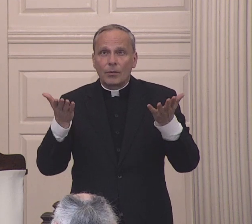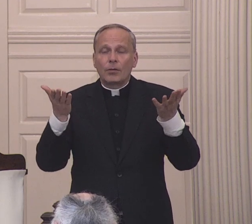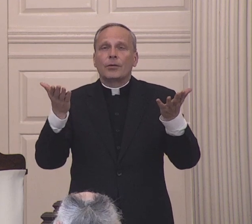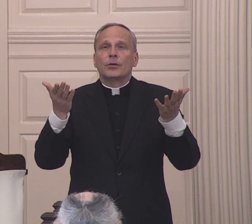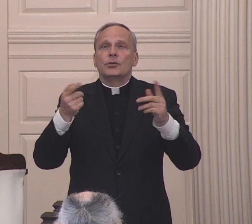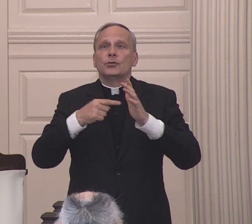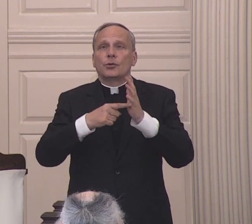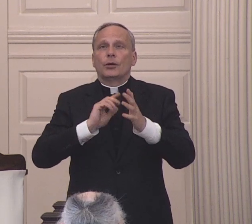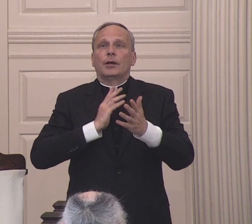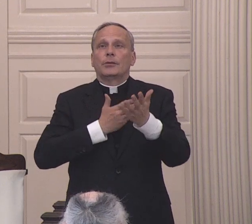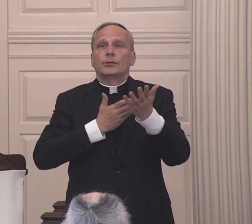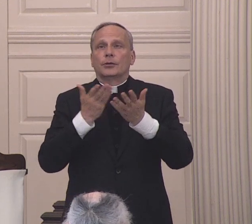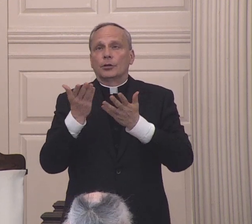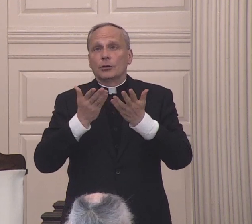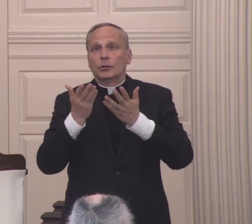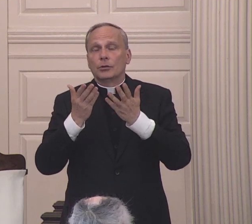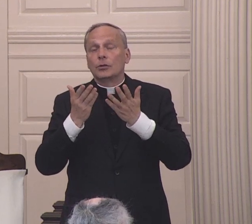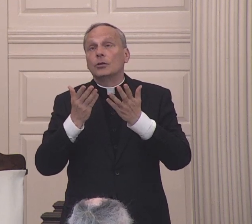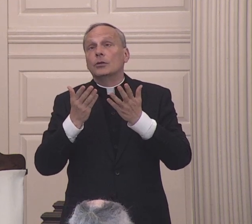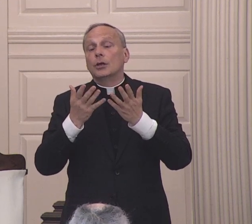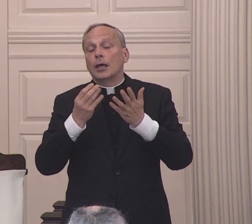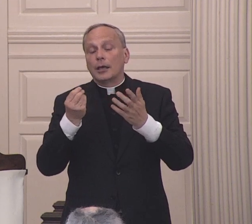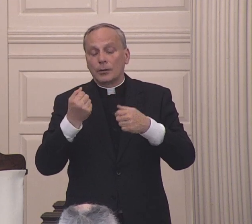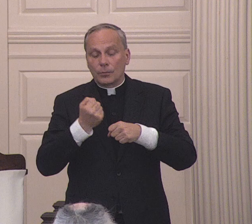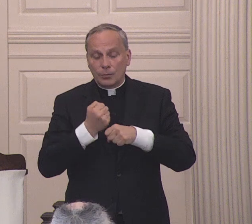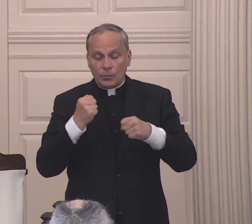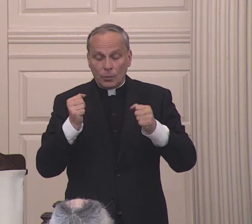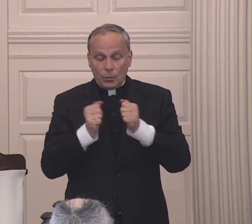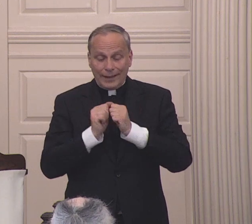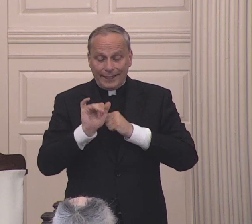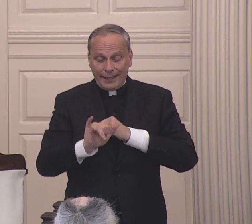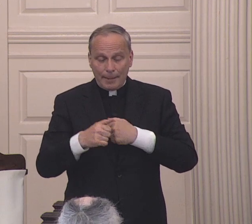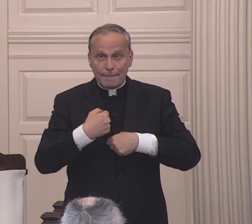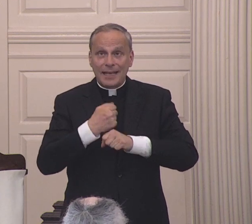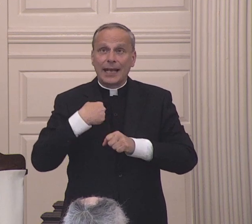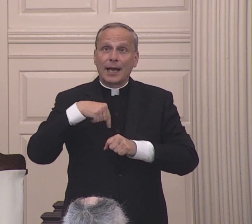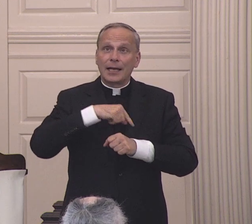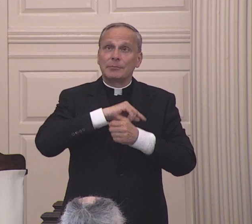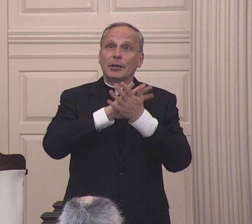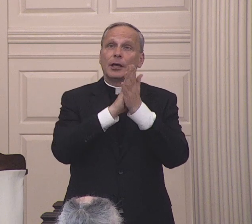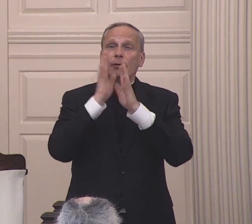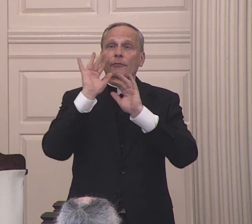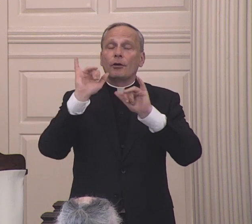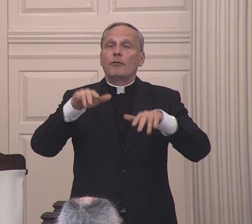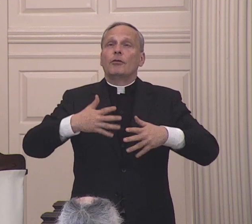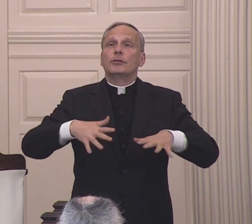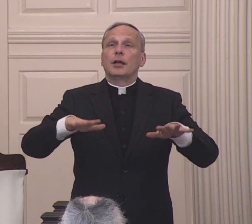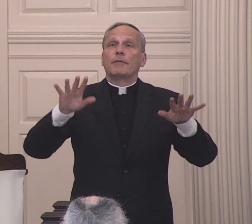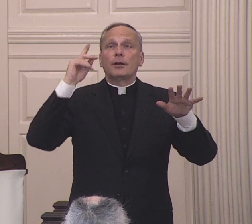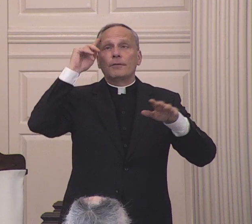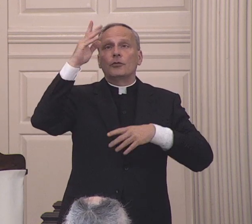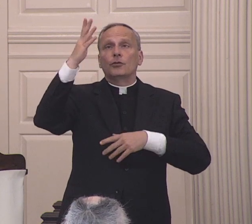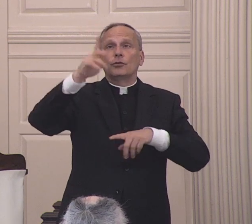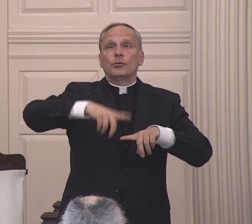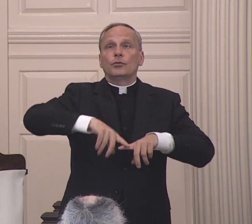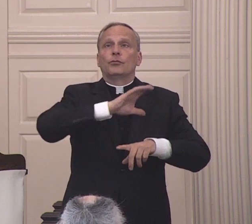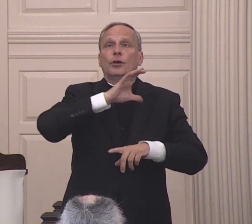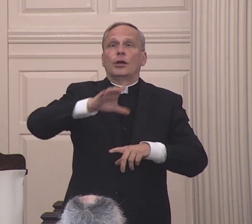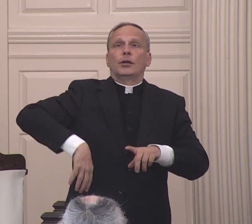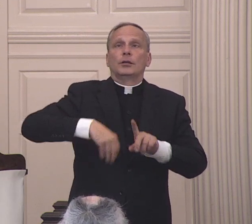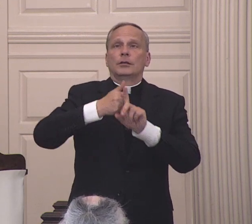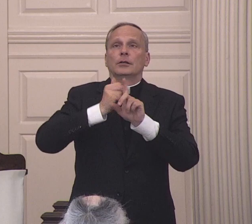service, and by it make of us an eternal offering to you, through Christ our